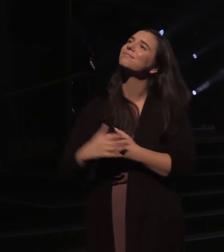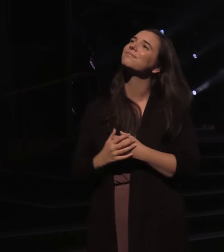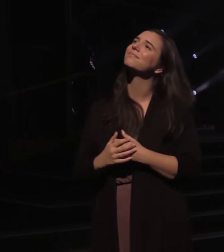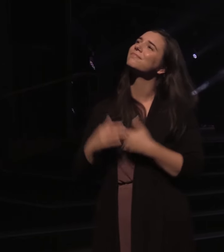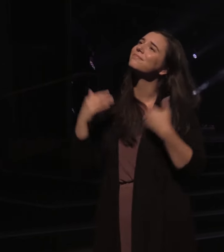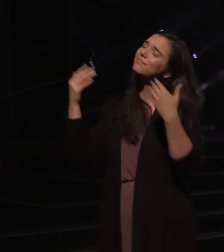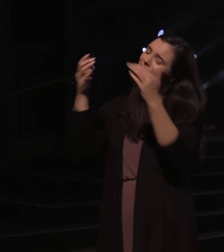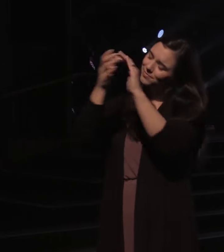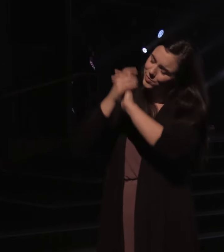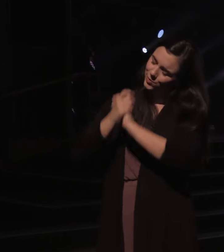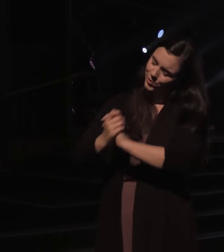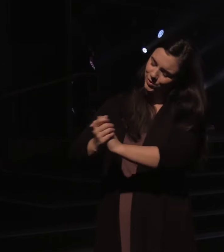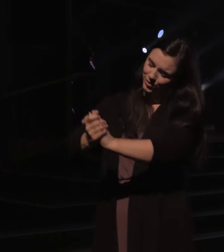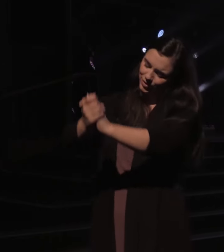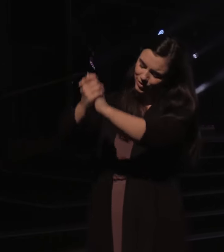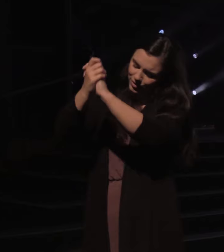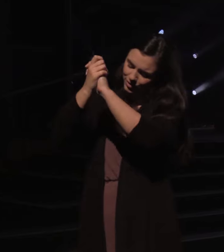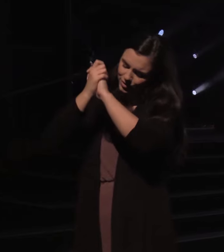voice to